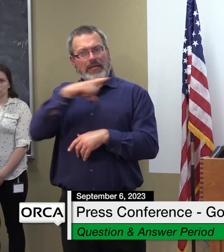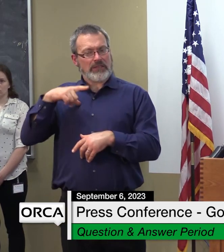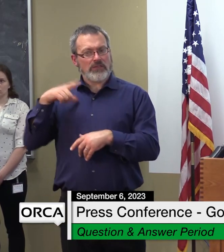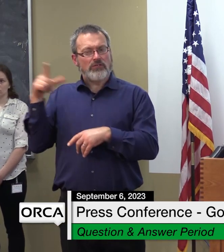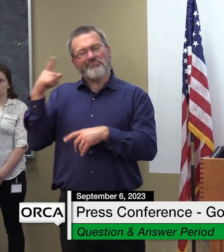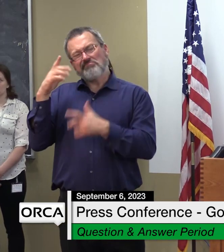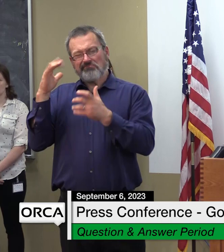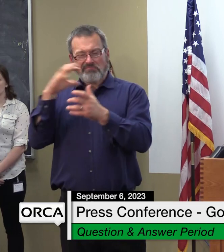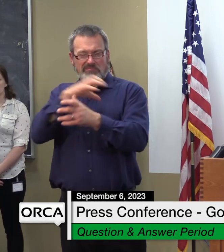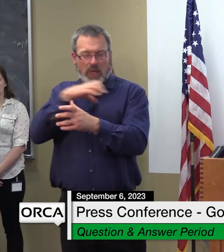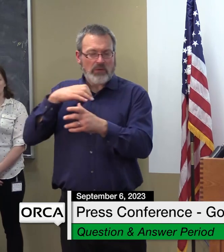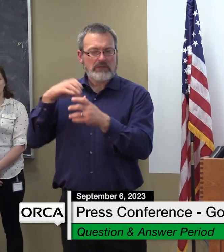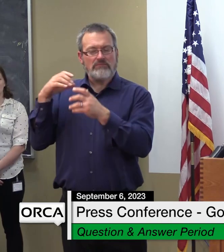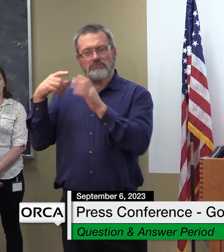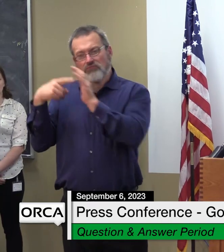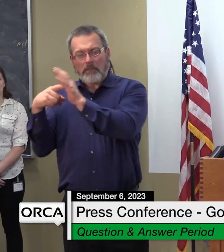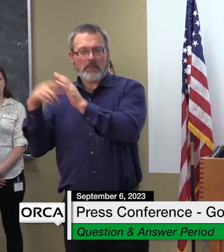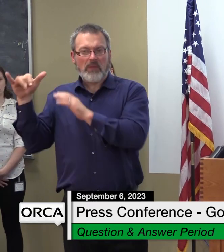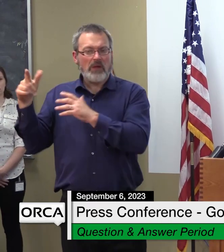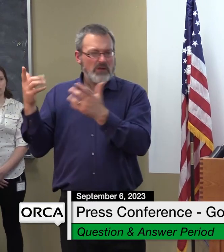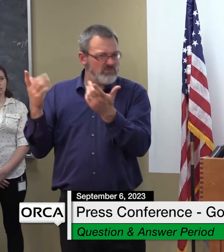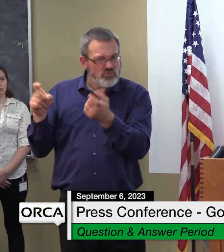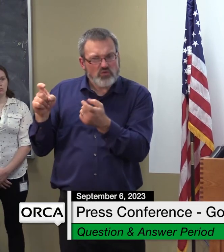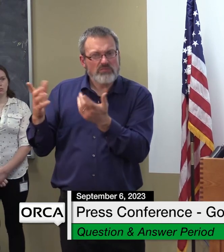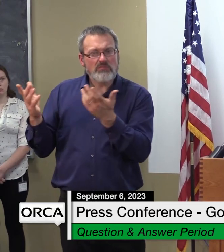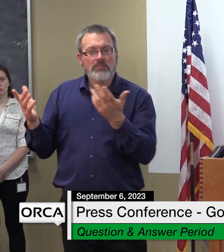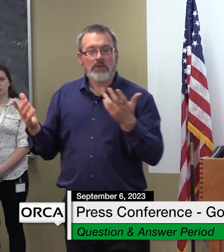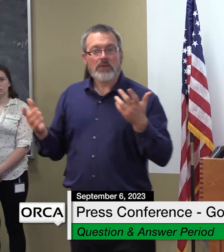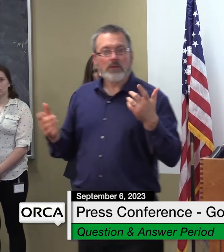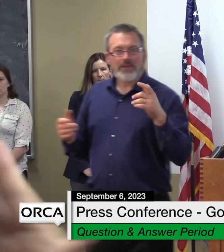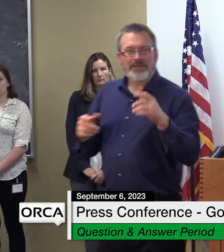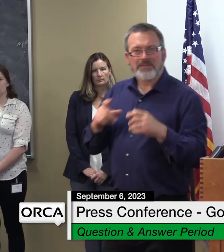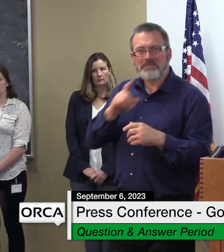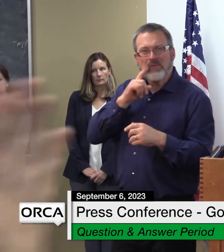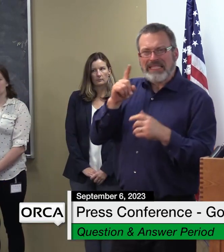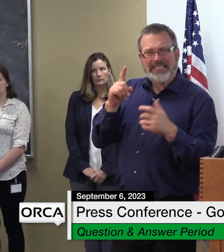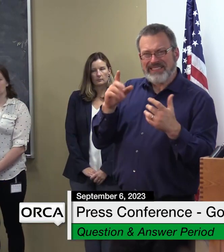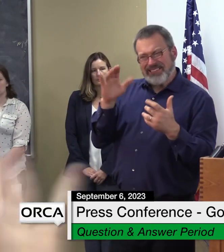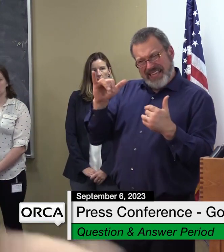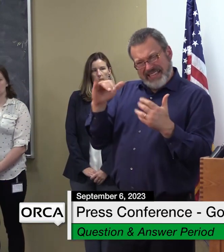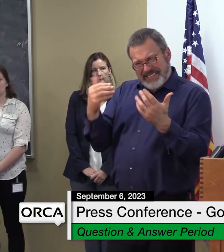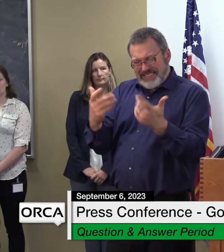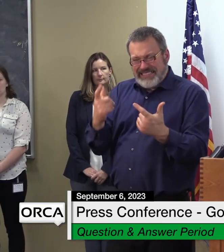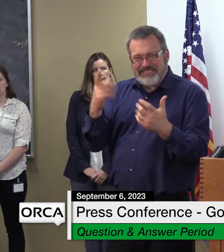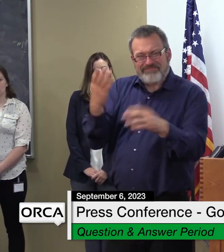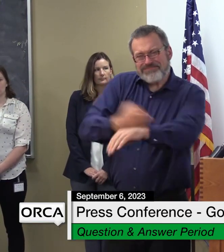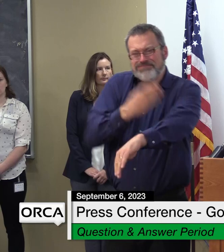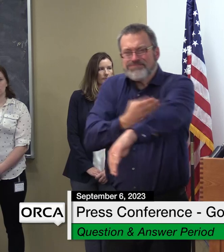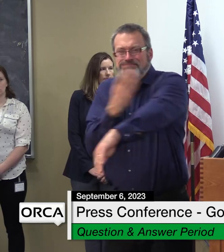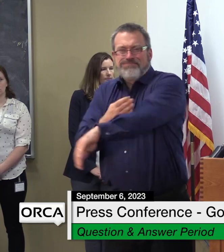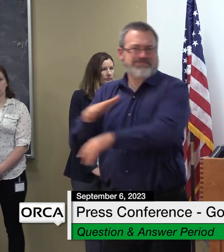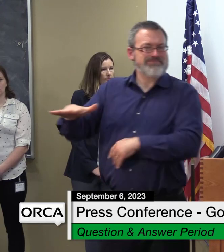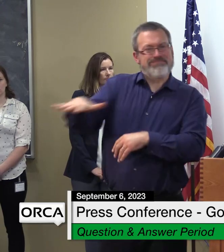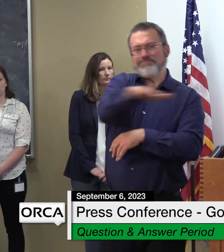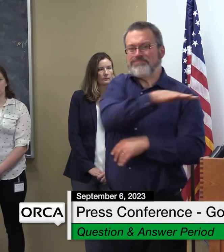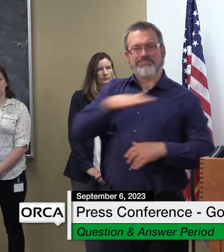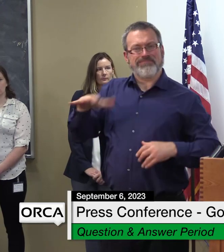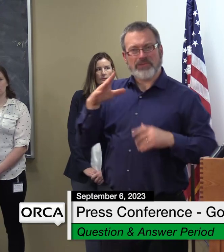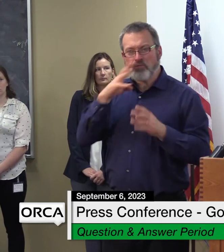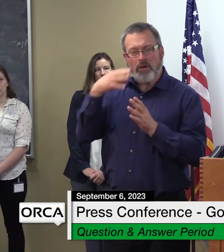river widening or the whole concept, okay. Redevelopment of that area? Okay. What would that look